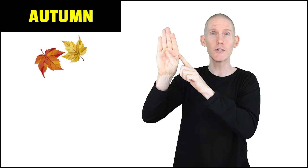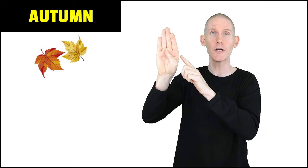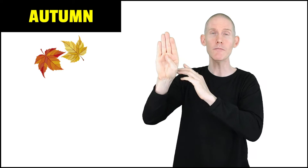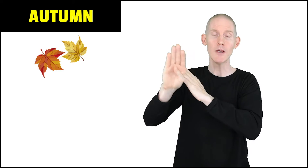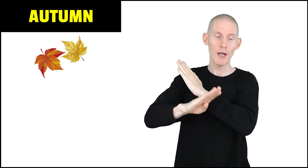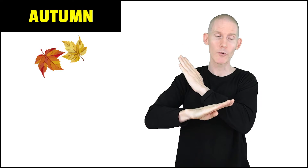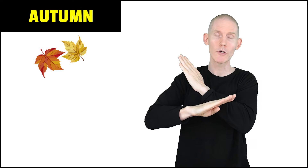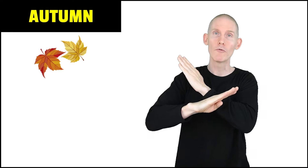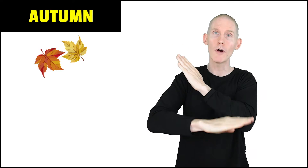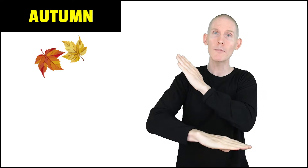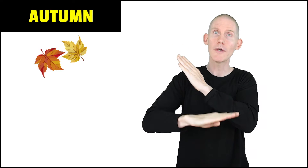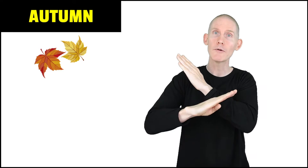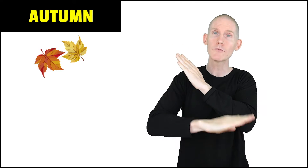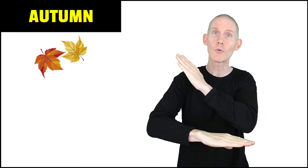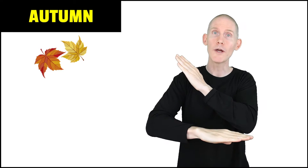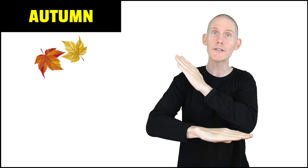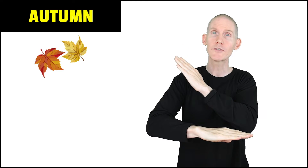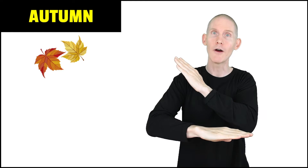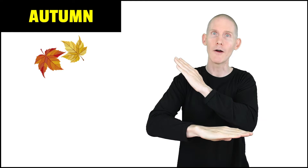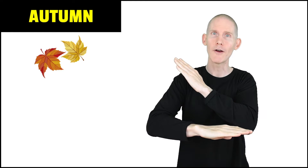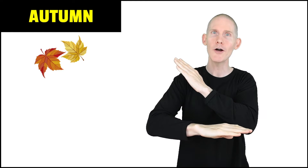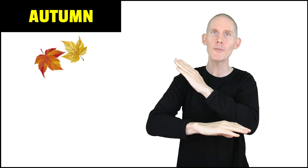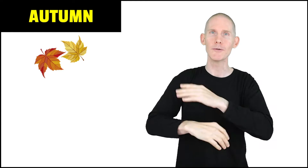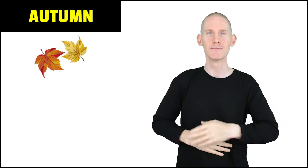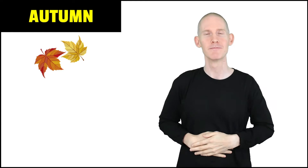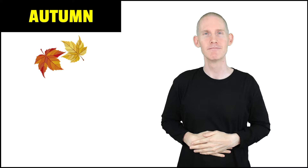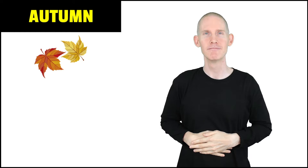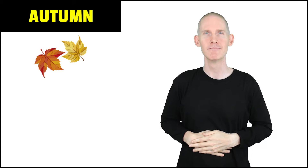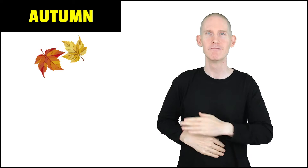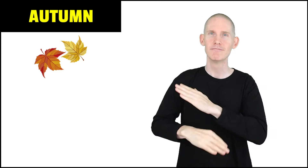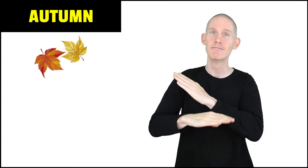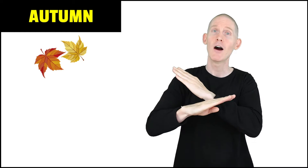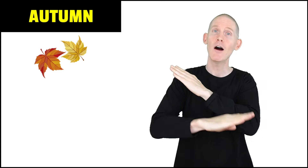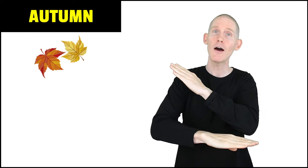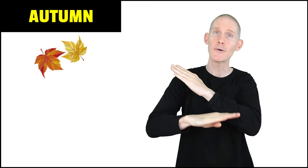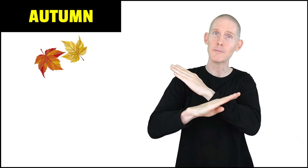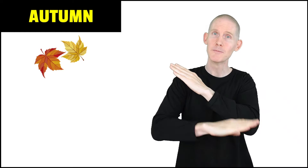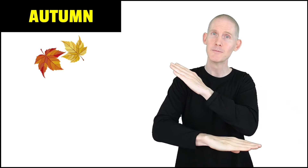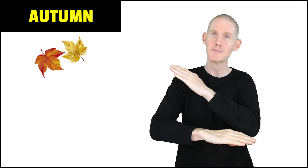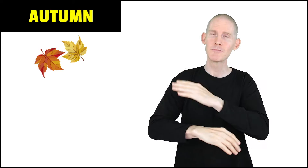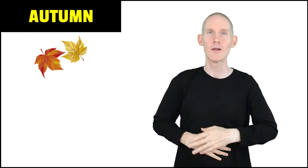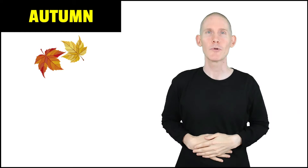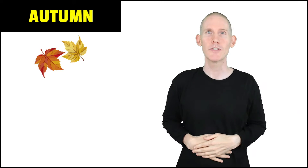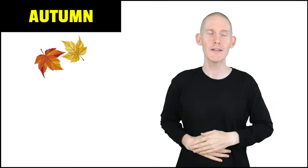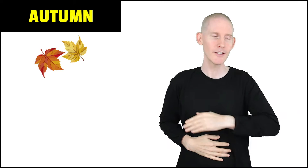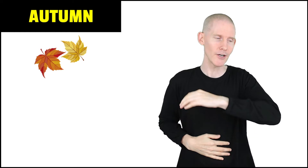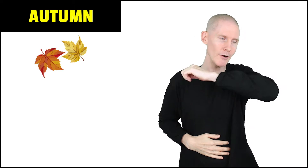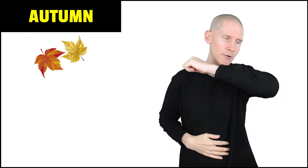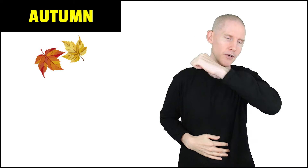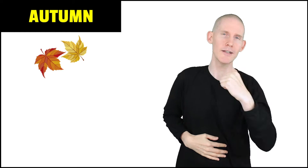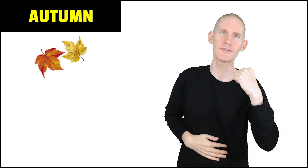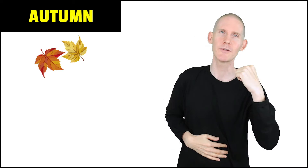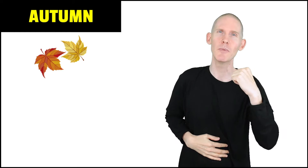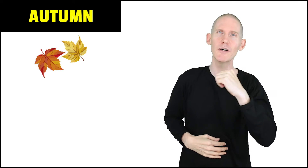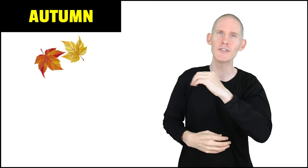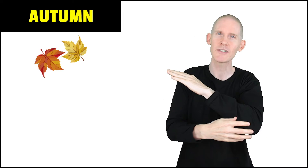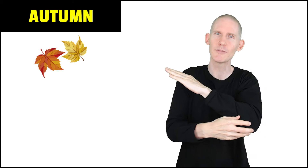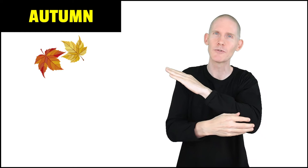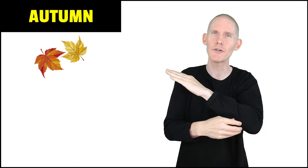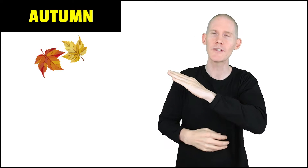here, and we're going to rub down twice on our elbow. Autumn. Pretend like your elbow got in some mud, you got some dirt down